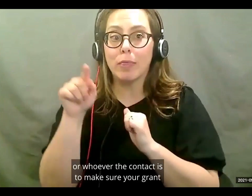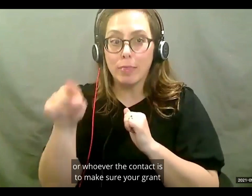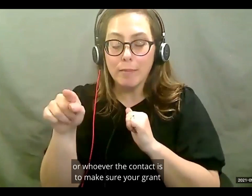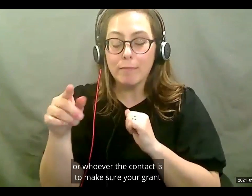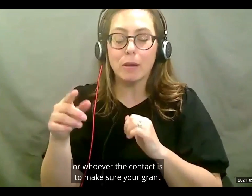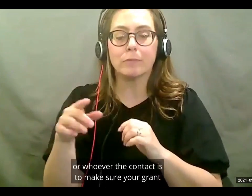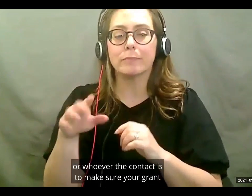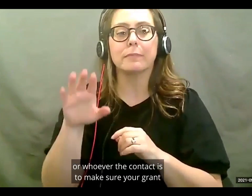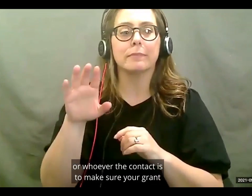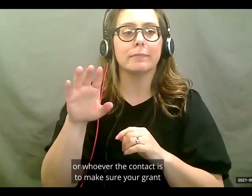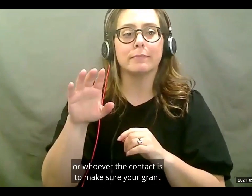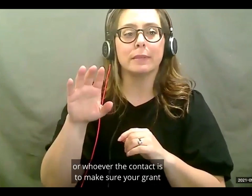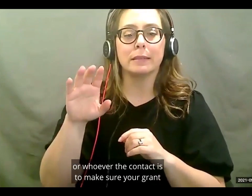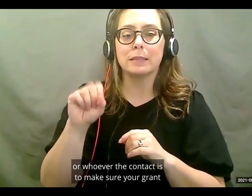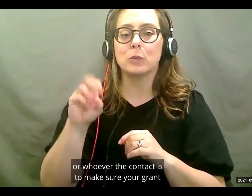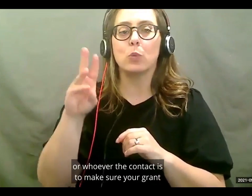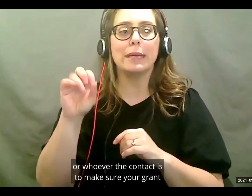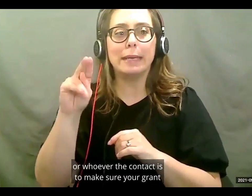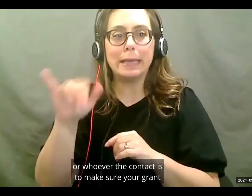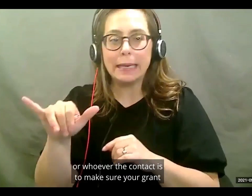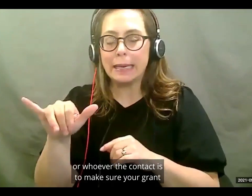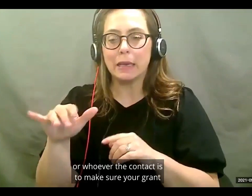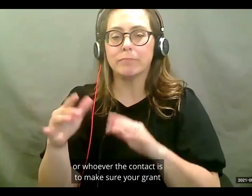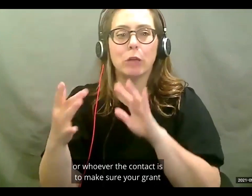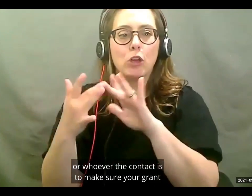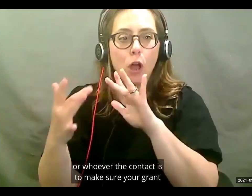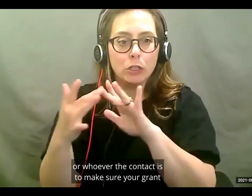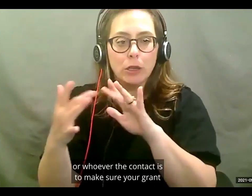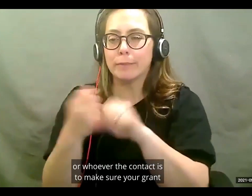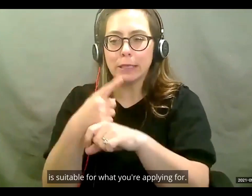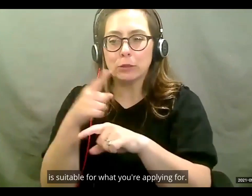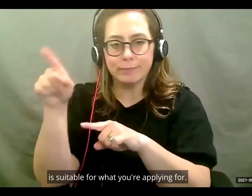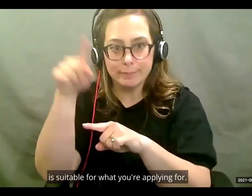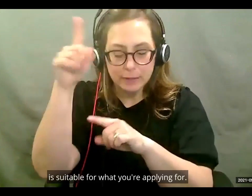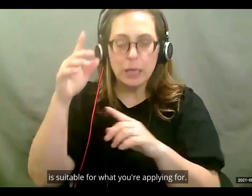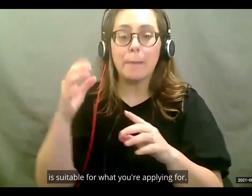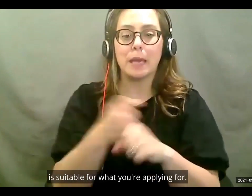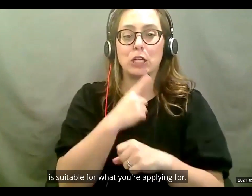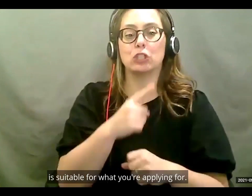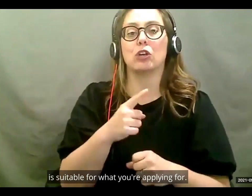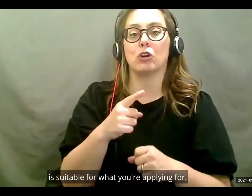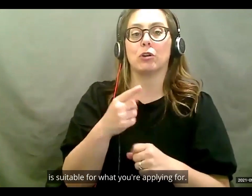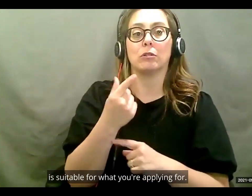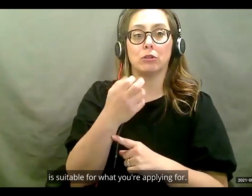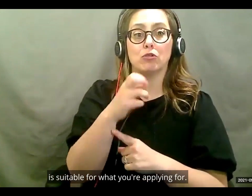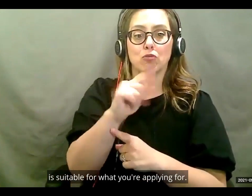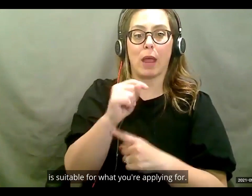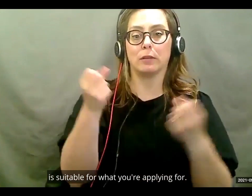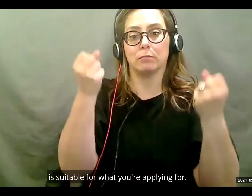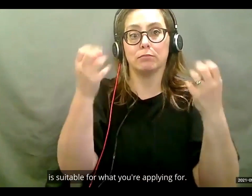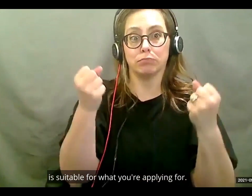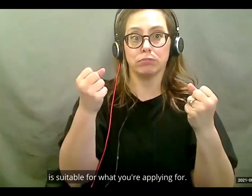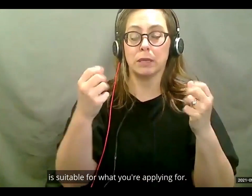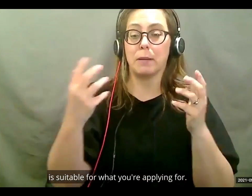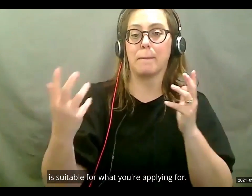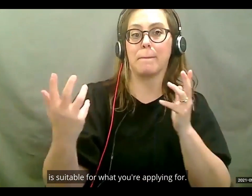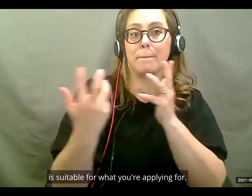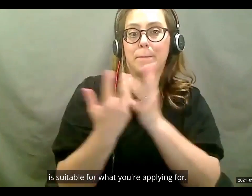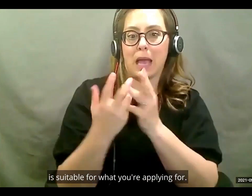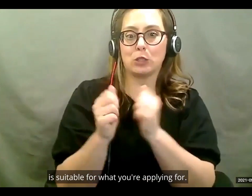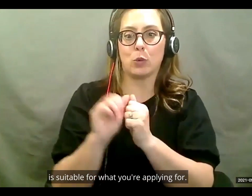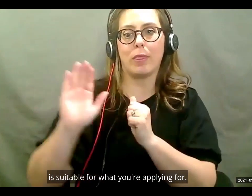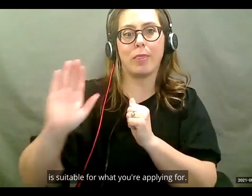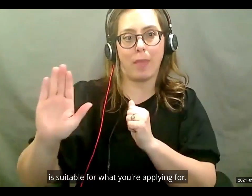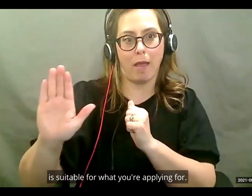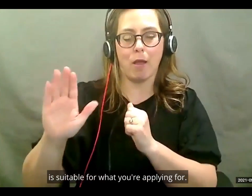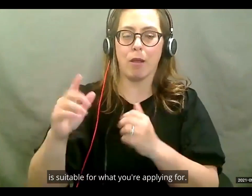or whoever the contact is to make sure your grant is suitable for what you're applying